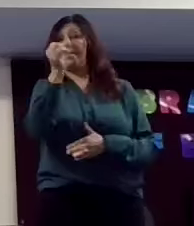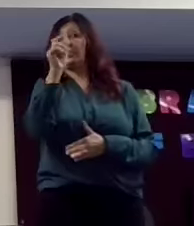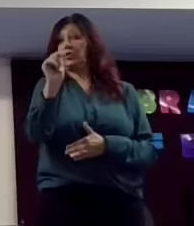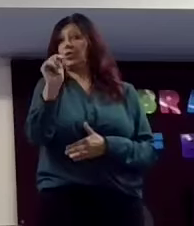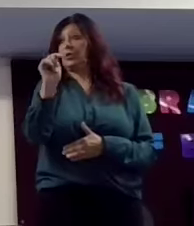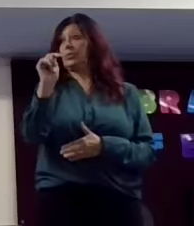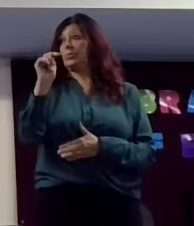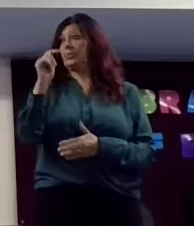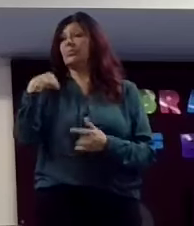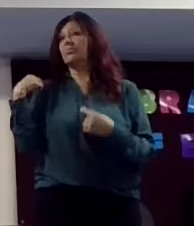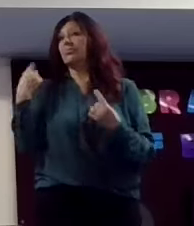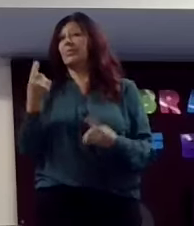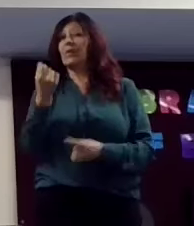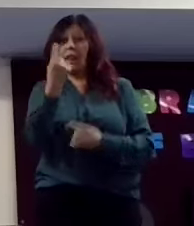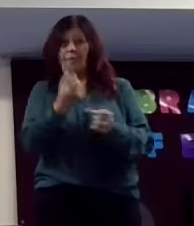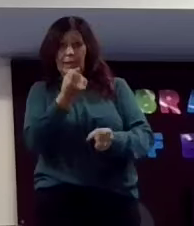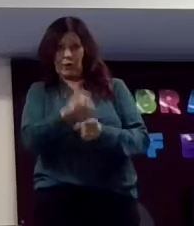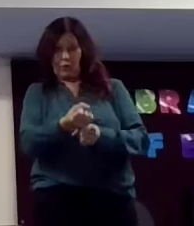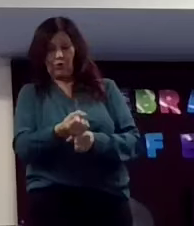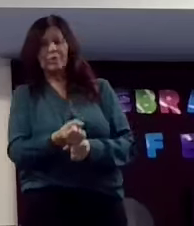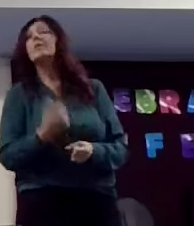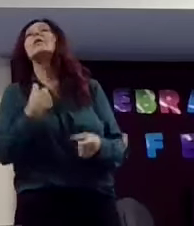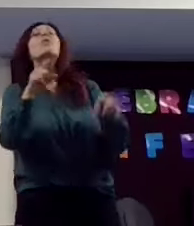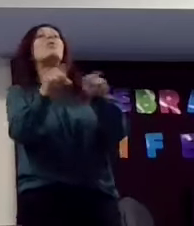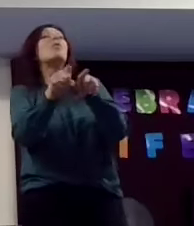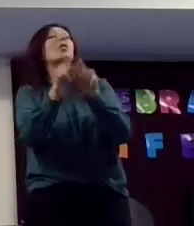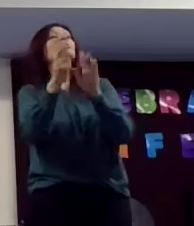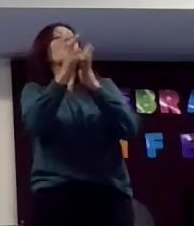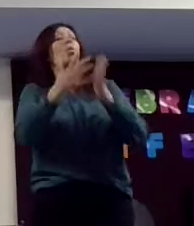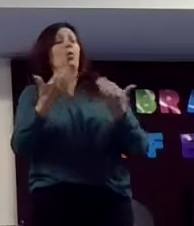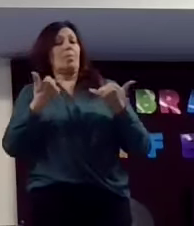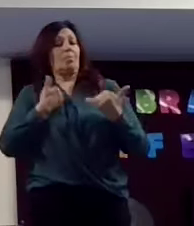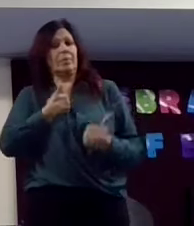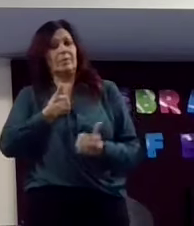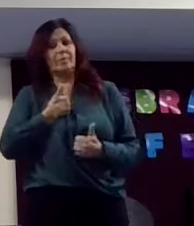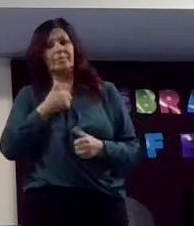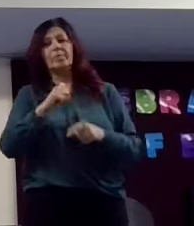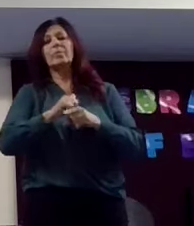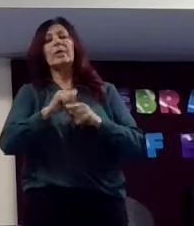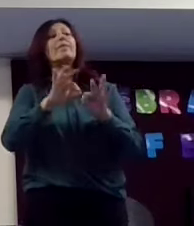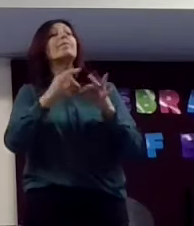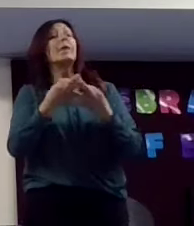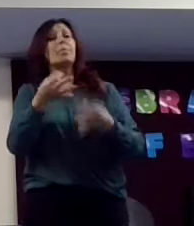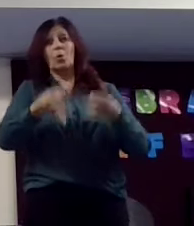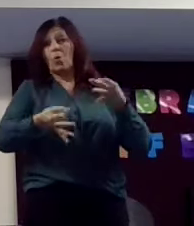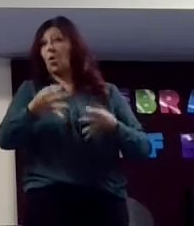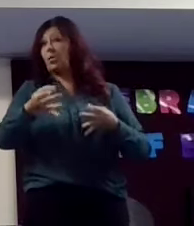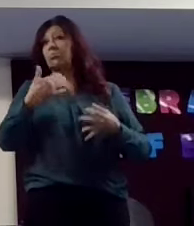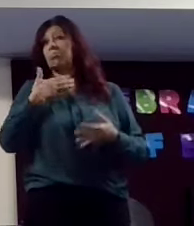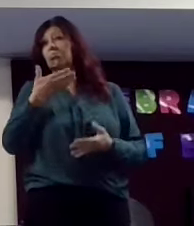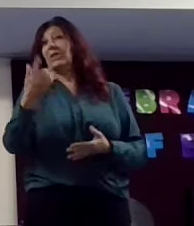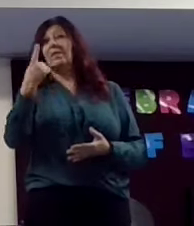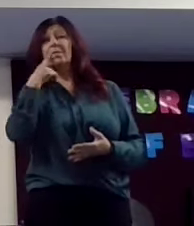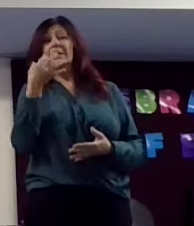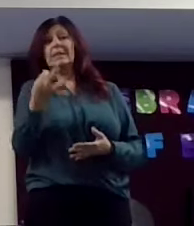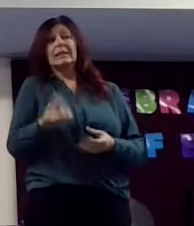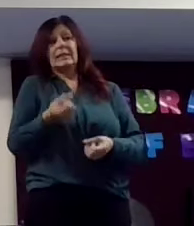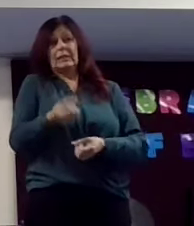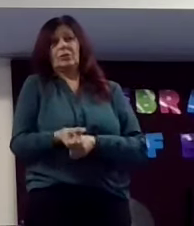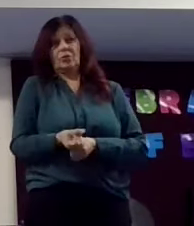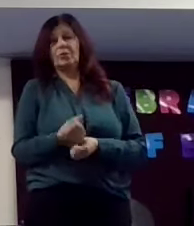Amherst, where I've been for 11 years. I'm also a lawyer and I practice in family court, and I've been practicing there for